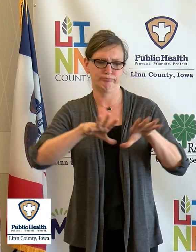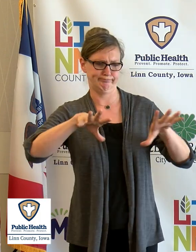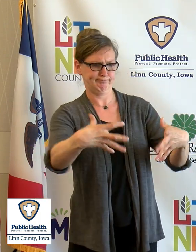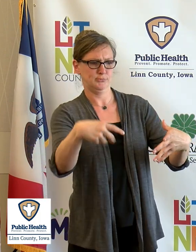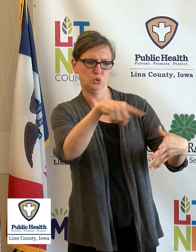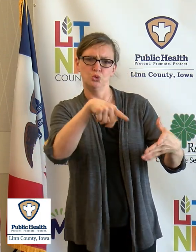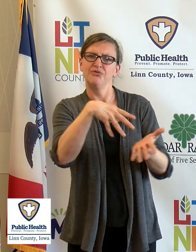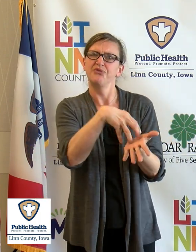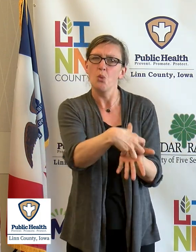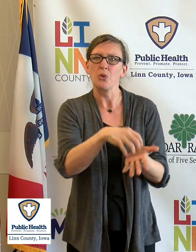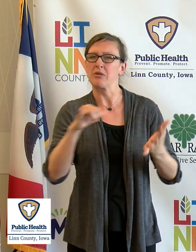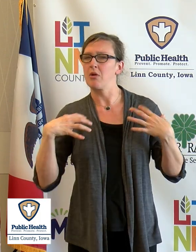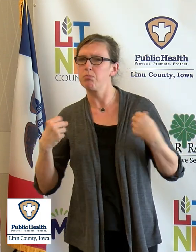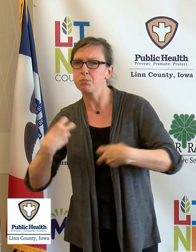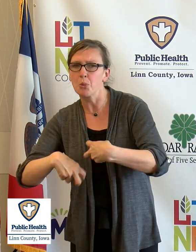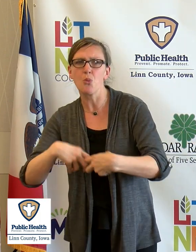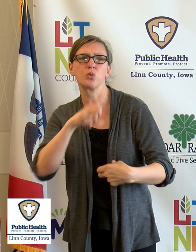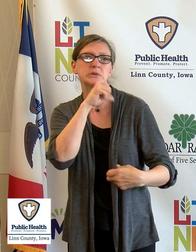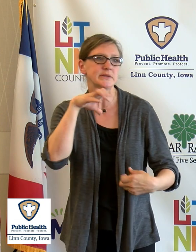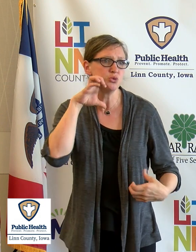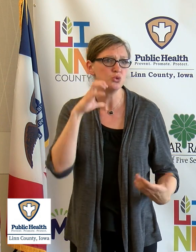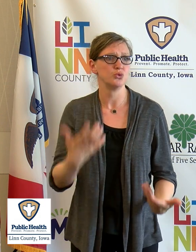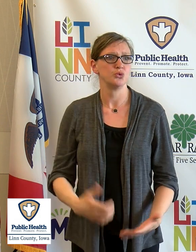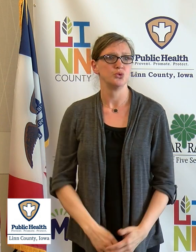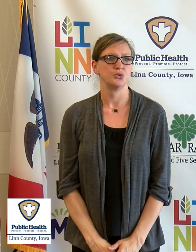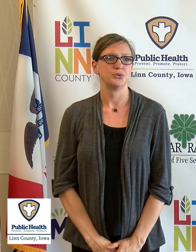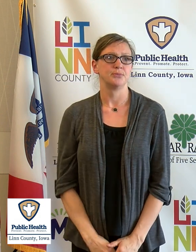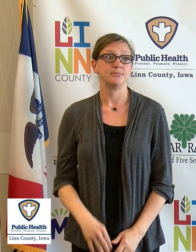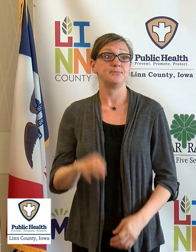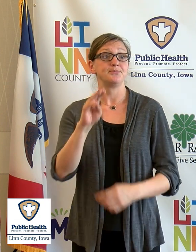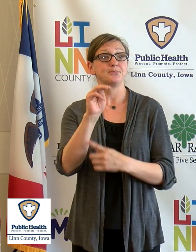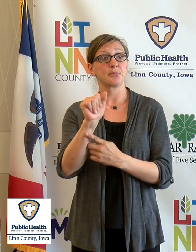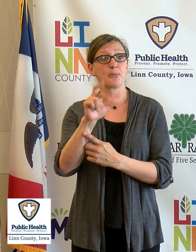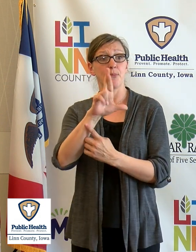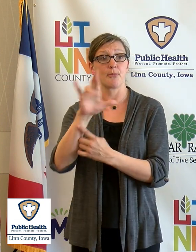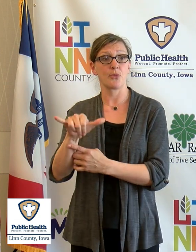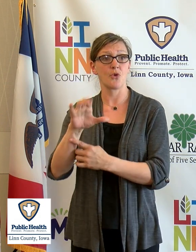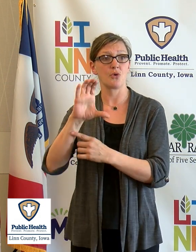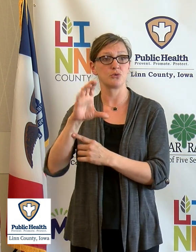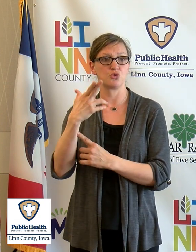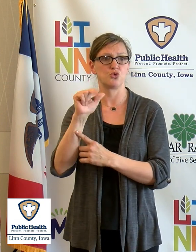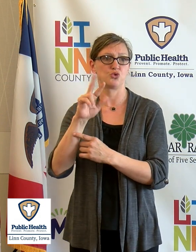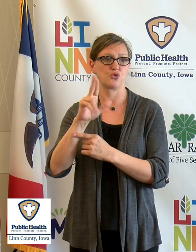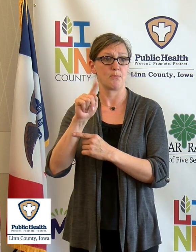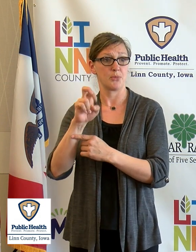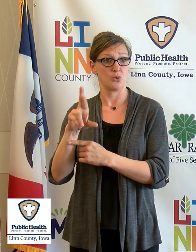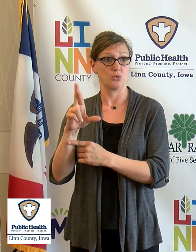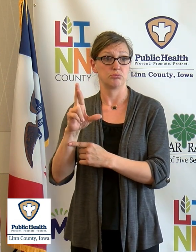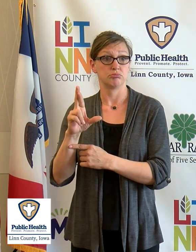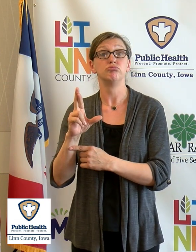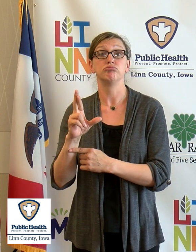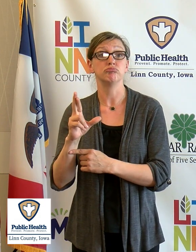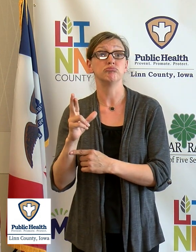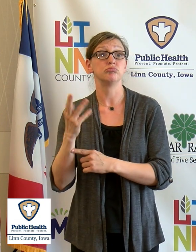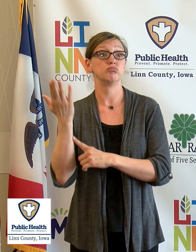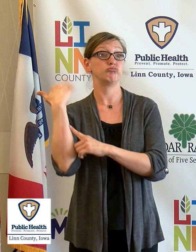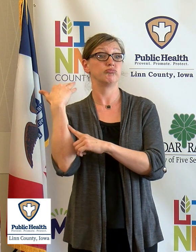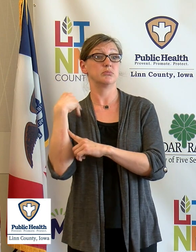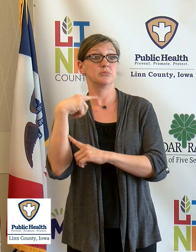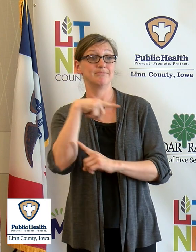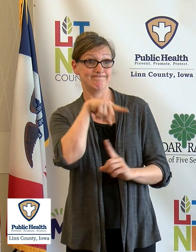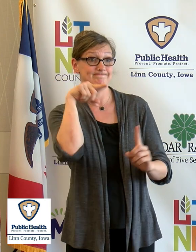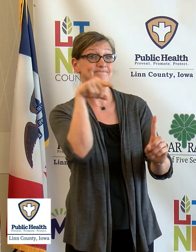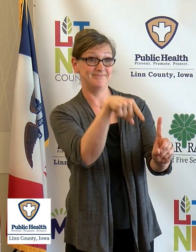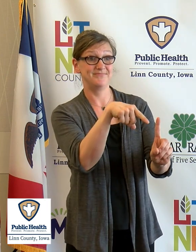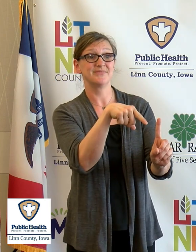out to Mary Charper, who was a teacher at McKinley Middle School when I was there, and she made me some nice